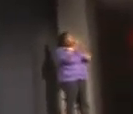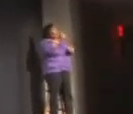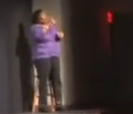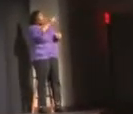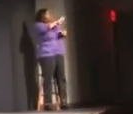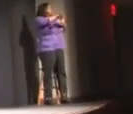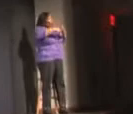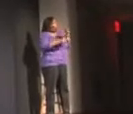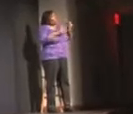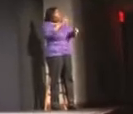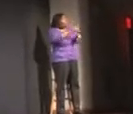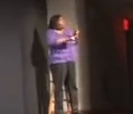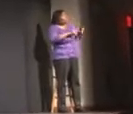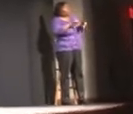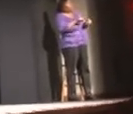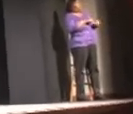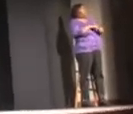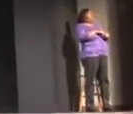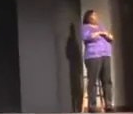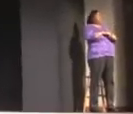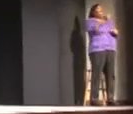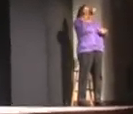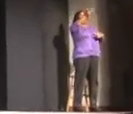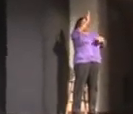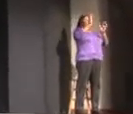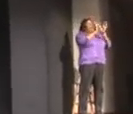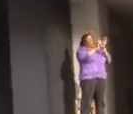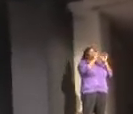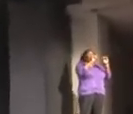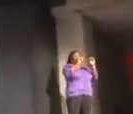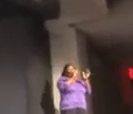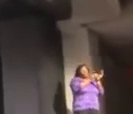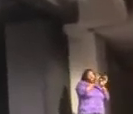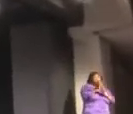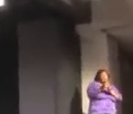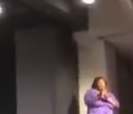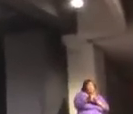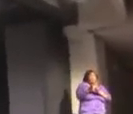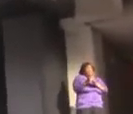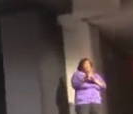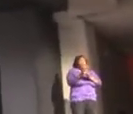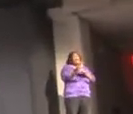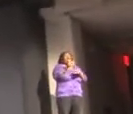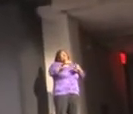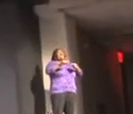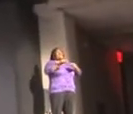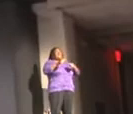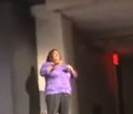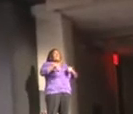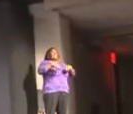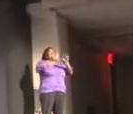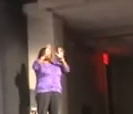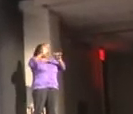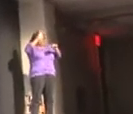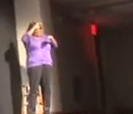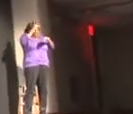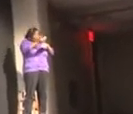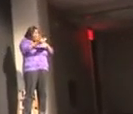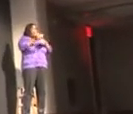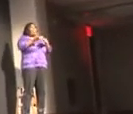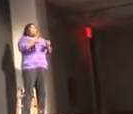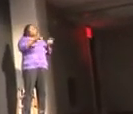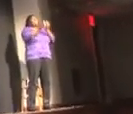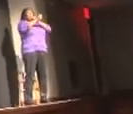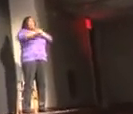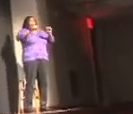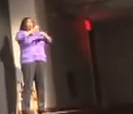for everybody. Now, God told Jesus that, and then he had his only child to give up his life to